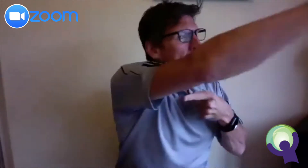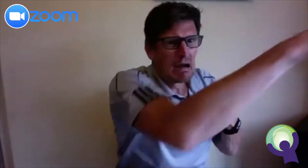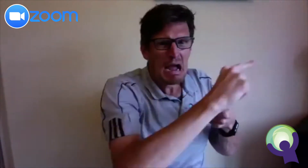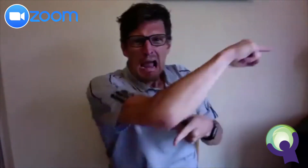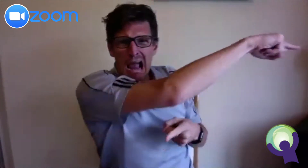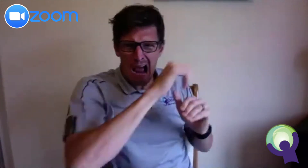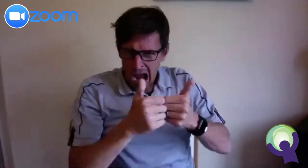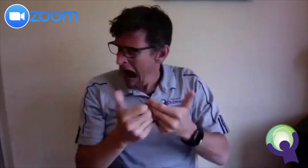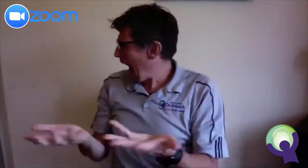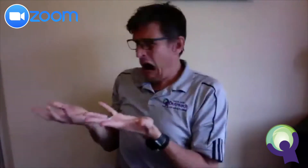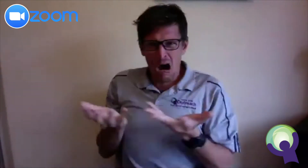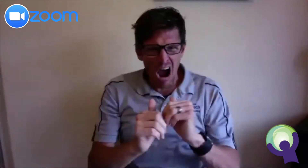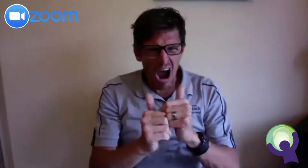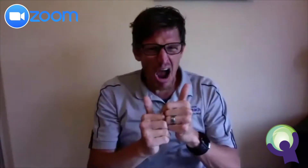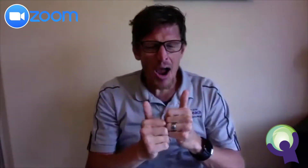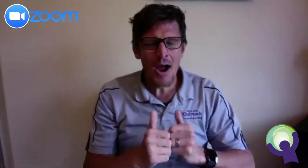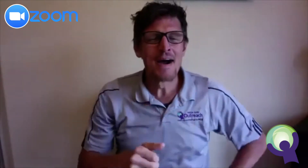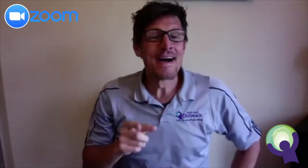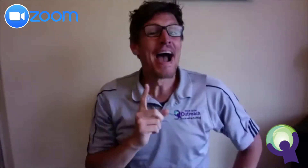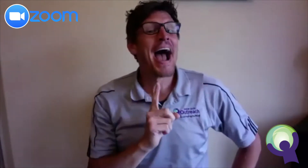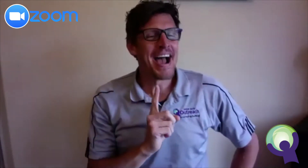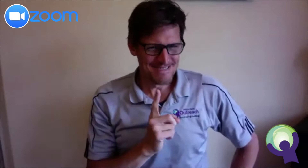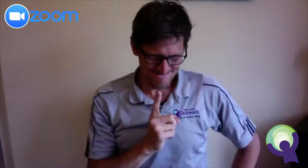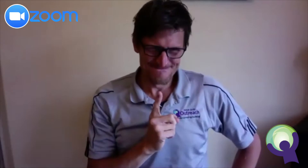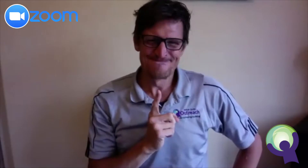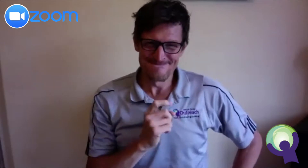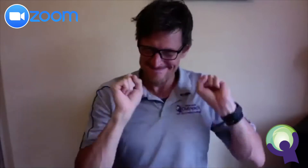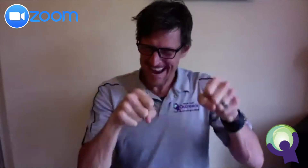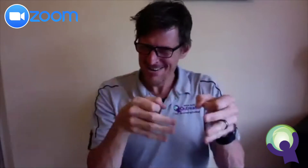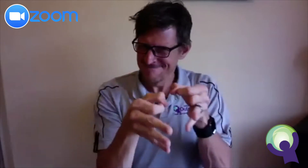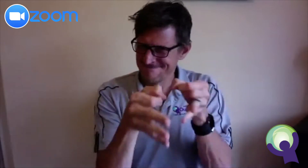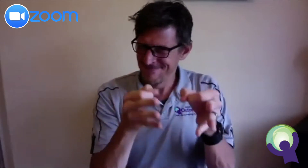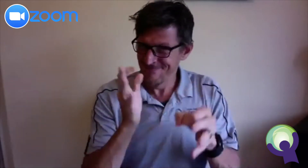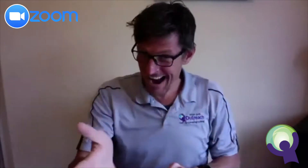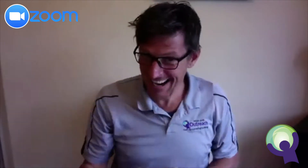right. But how did the seeds for these plants get into our garden? Asked Sadie.